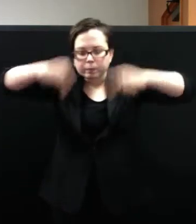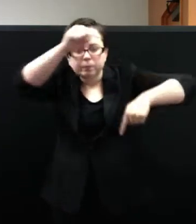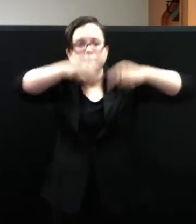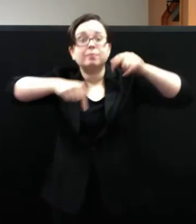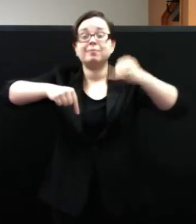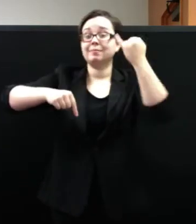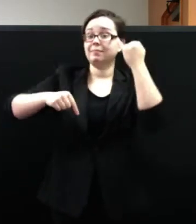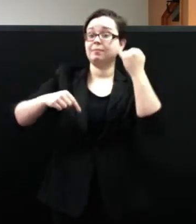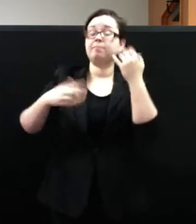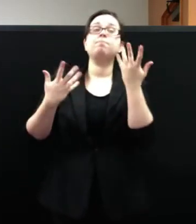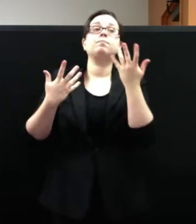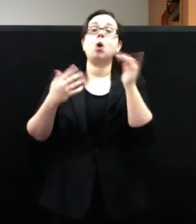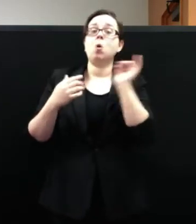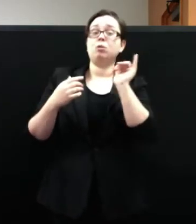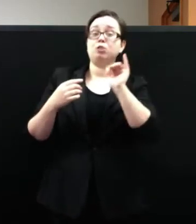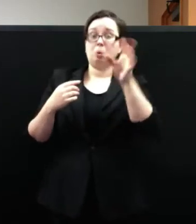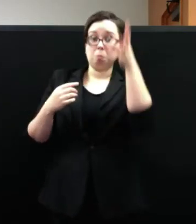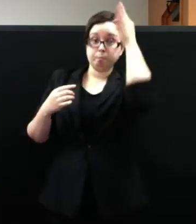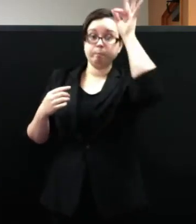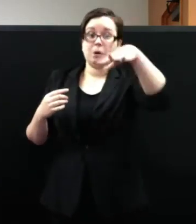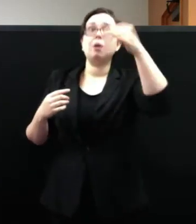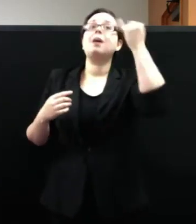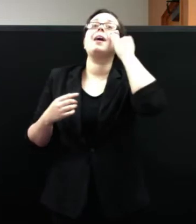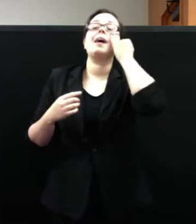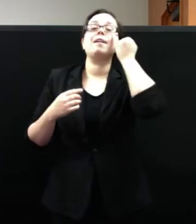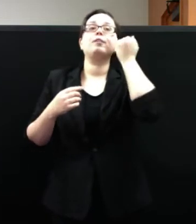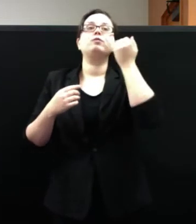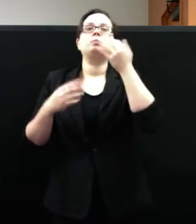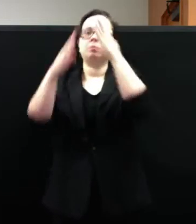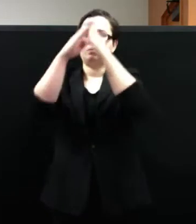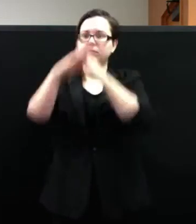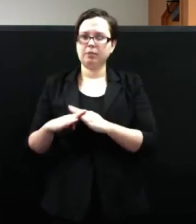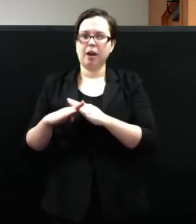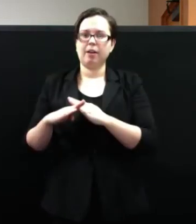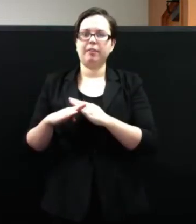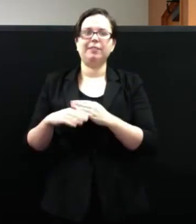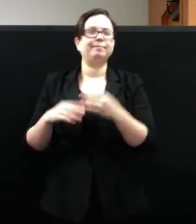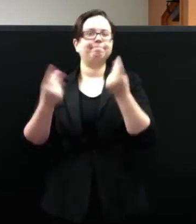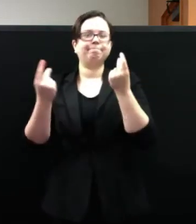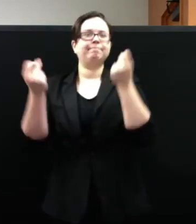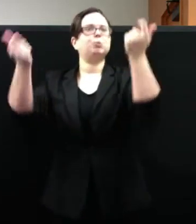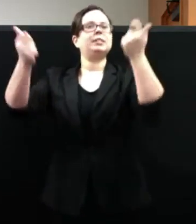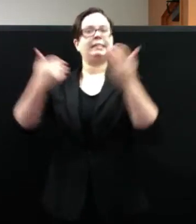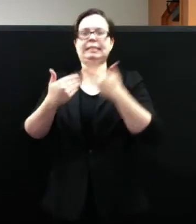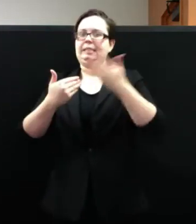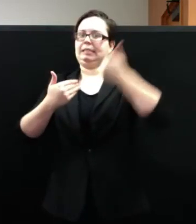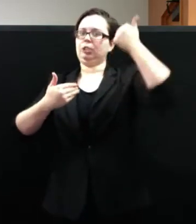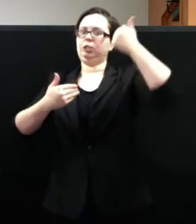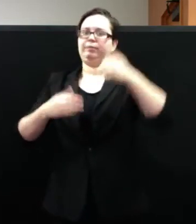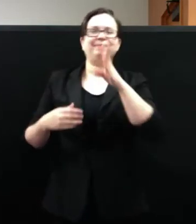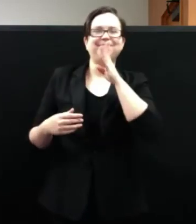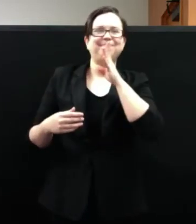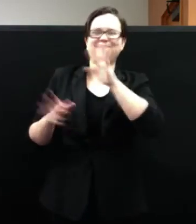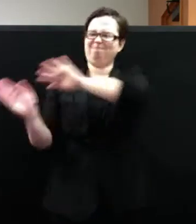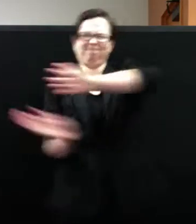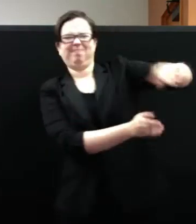quickly. Really interesting. Talking gets in the way. So here's some key lessons that can emerge from this. First, drawing helps